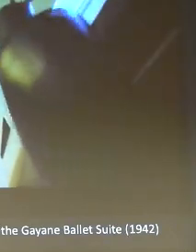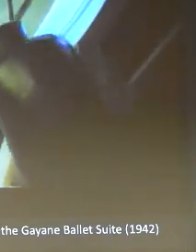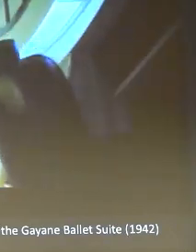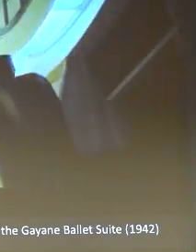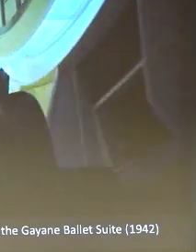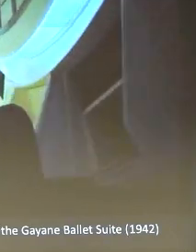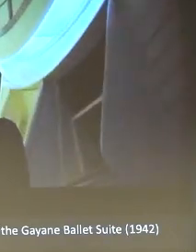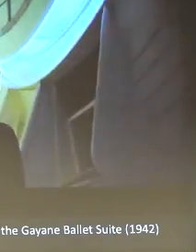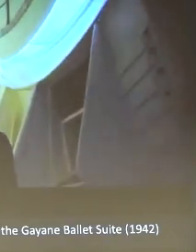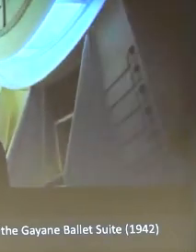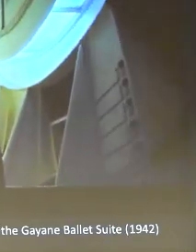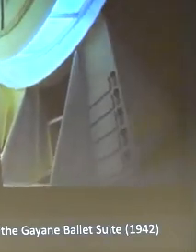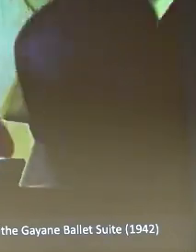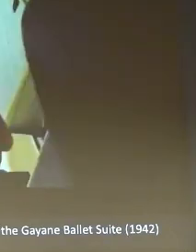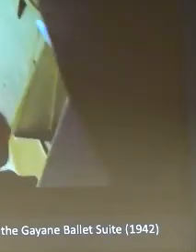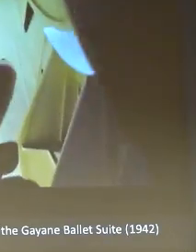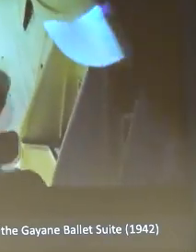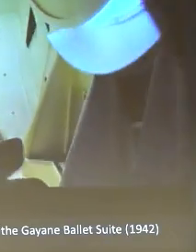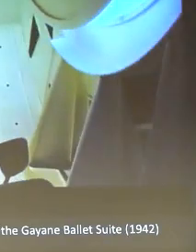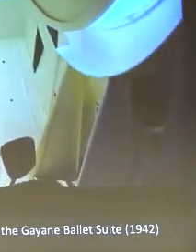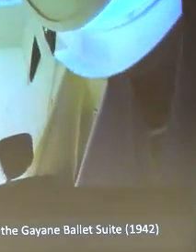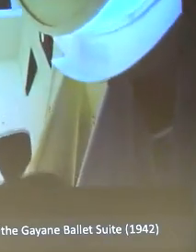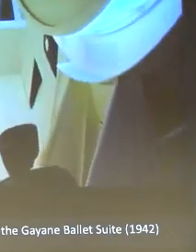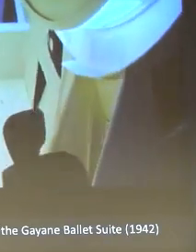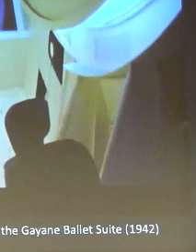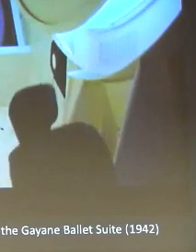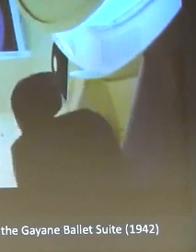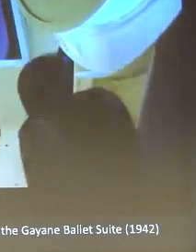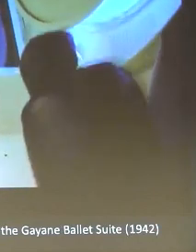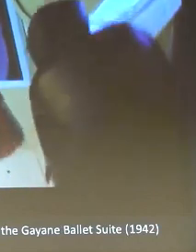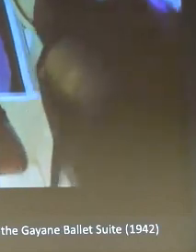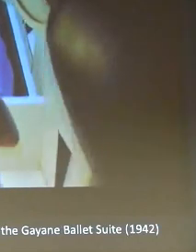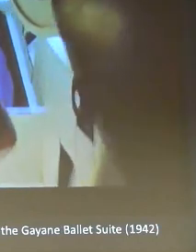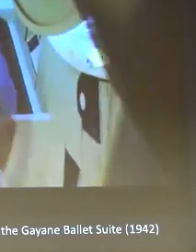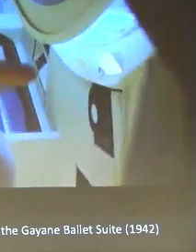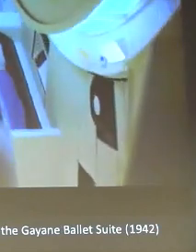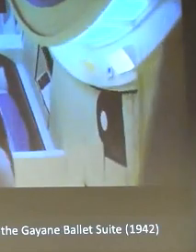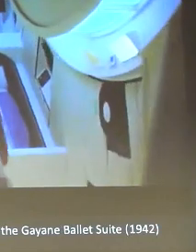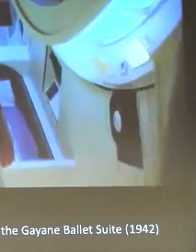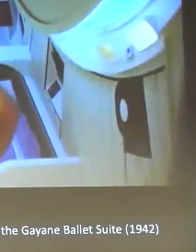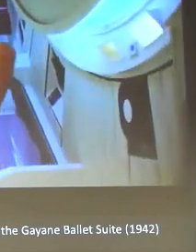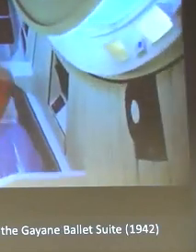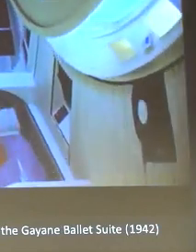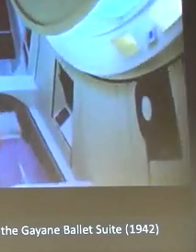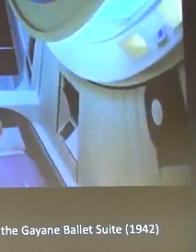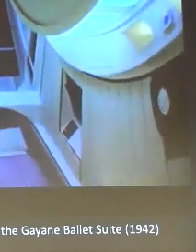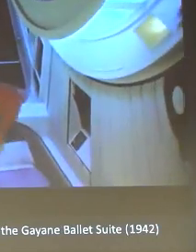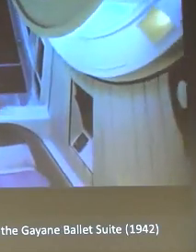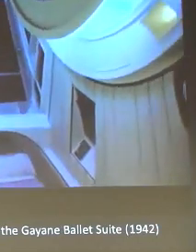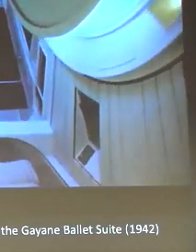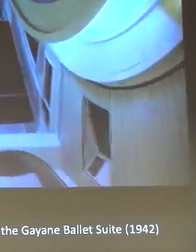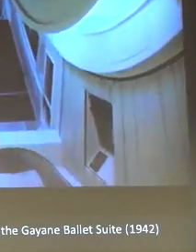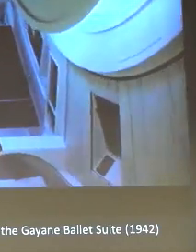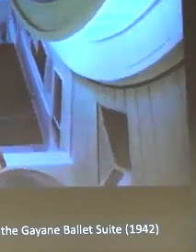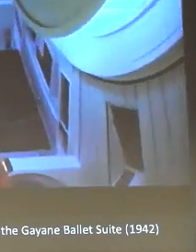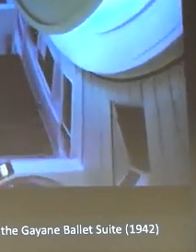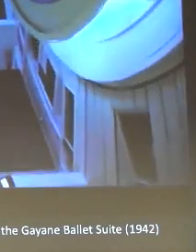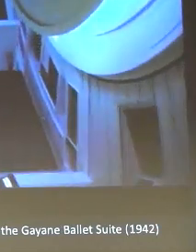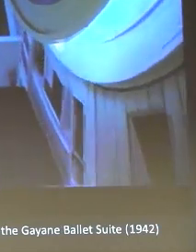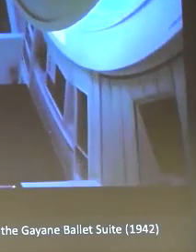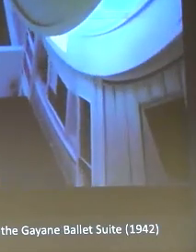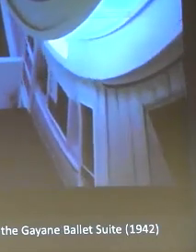were breaking constantly, so there was glass all over the place, and it was very dangerous. And there was a fire hazard too, of course, being